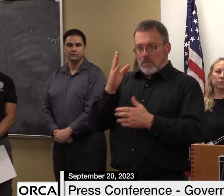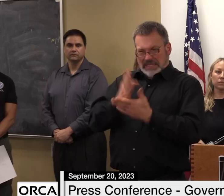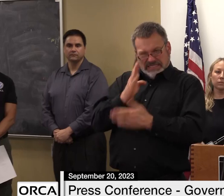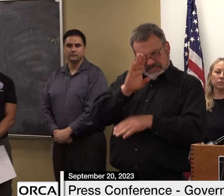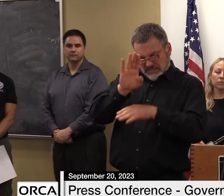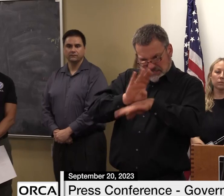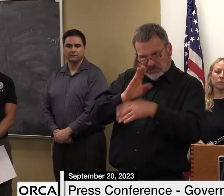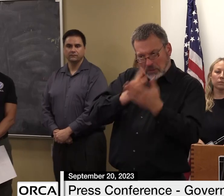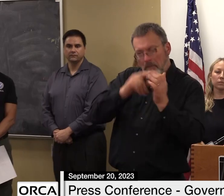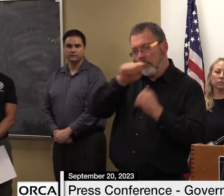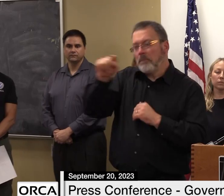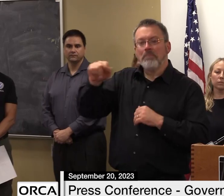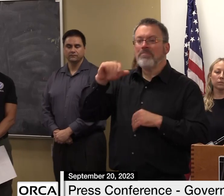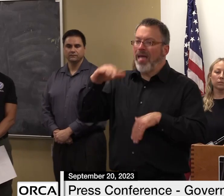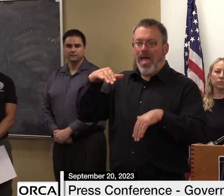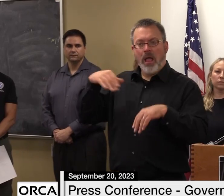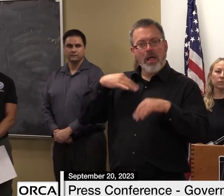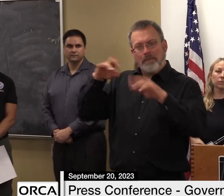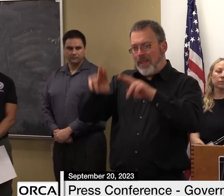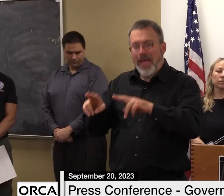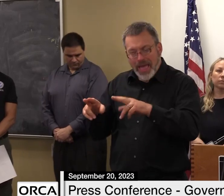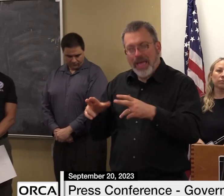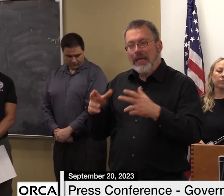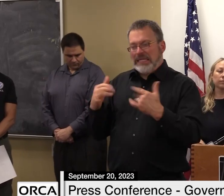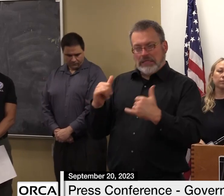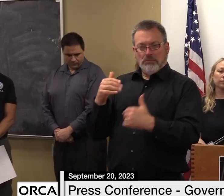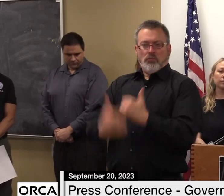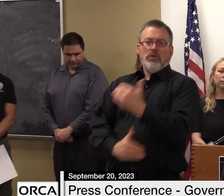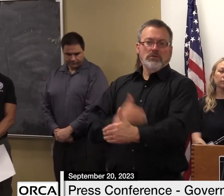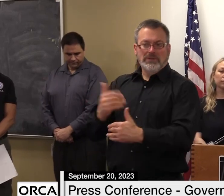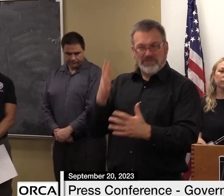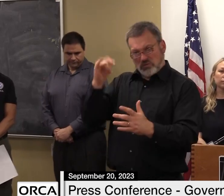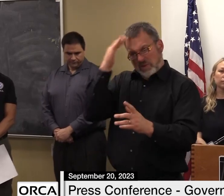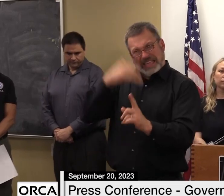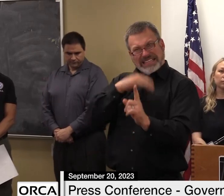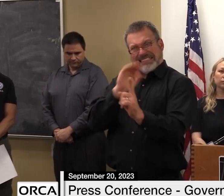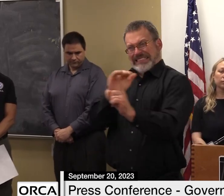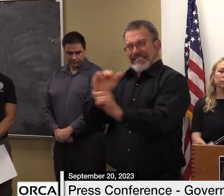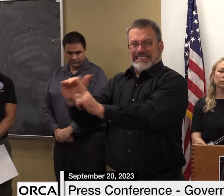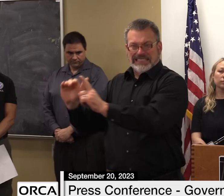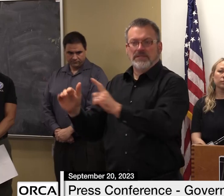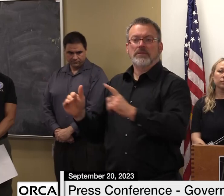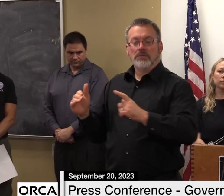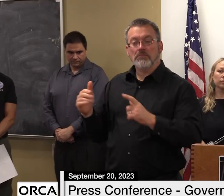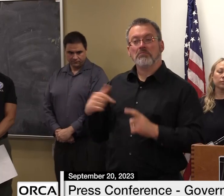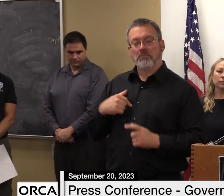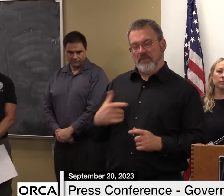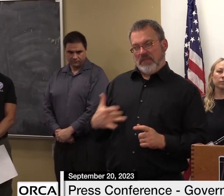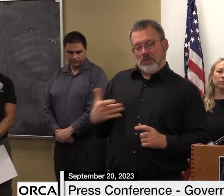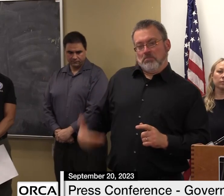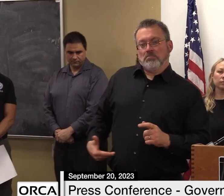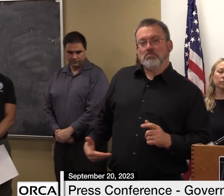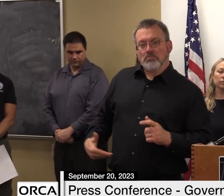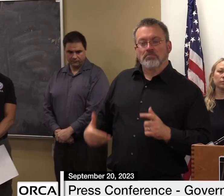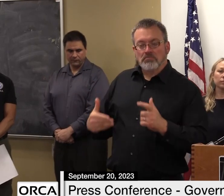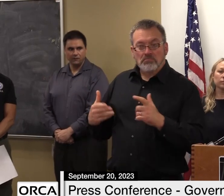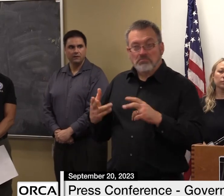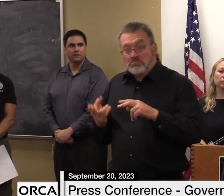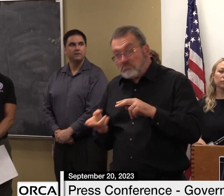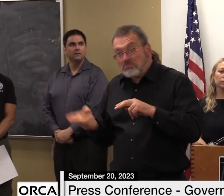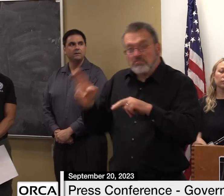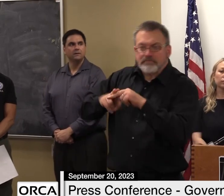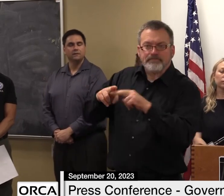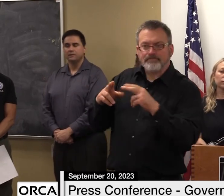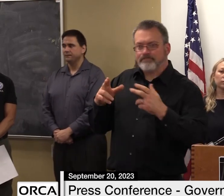this on their own, but we've also accounted for additional take-up in this regard. Not a